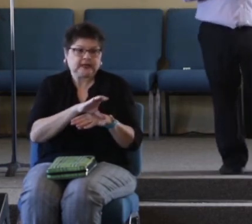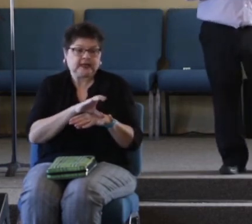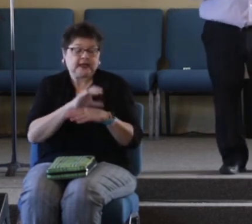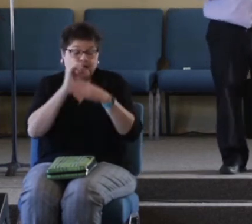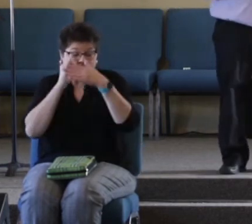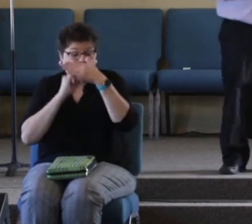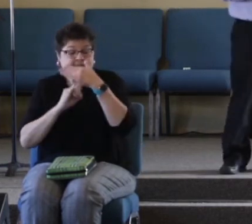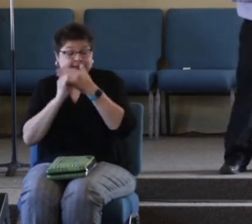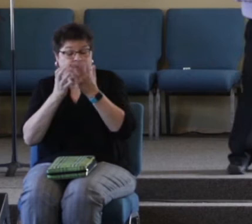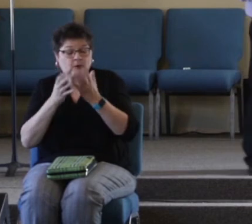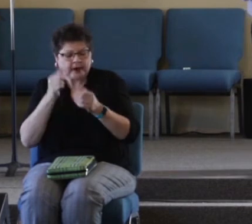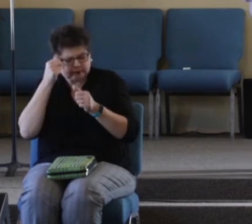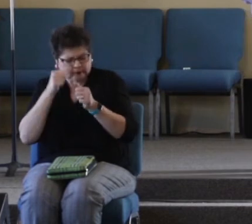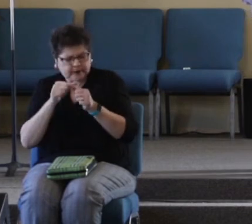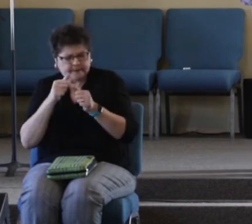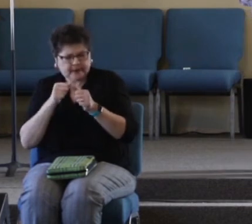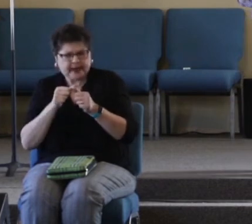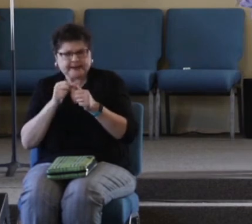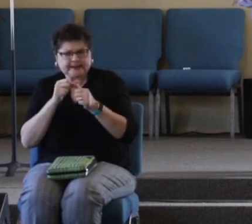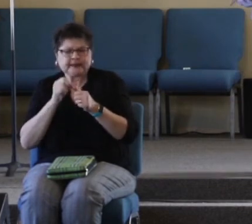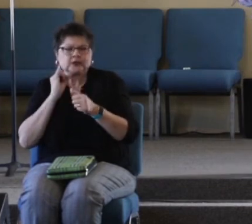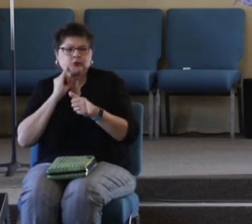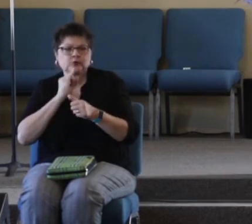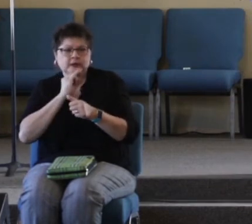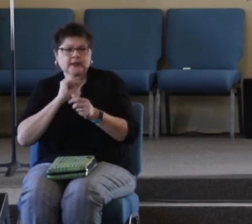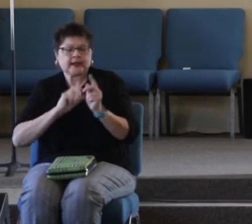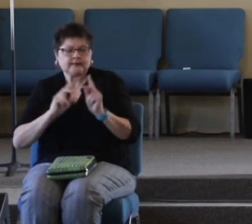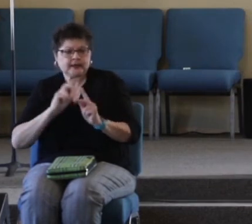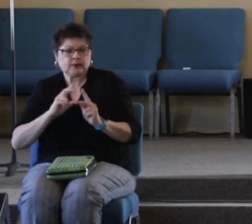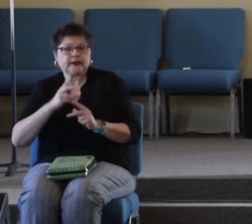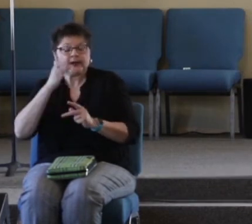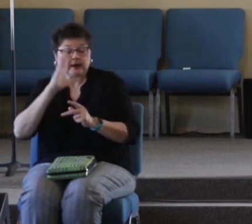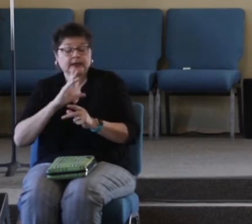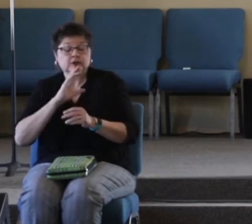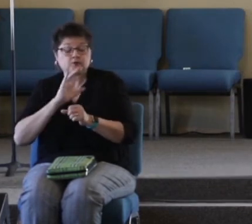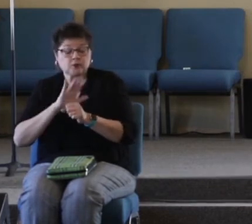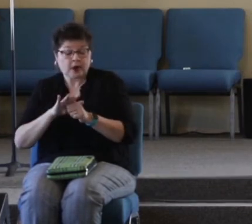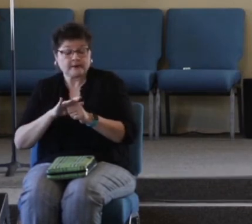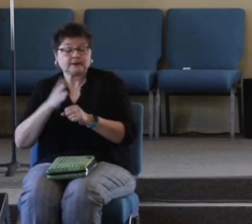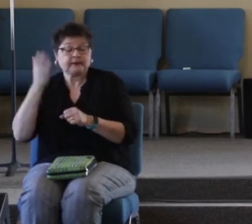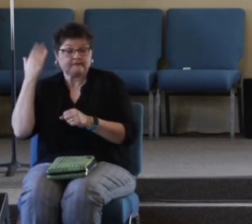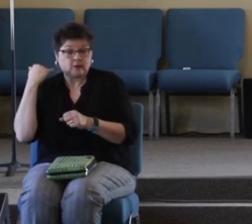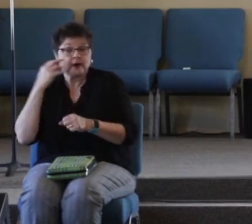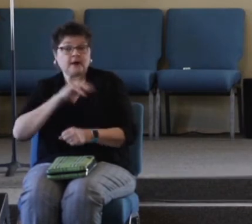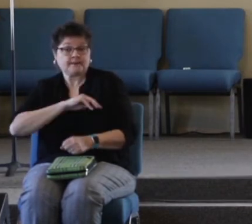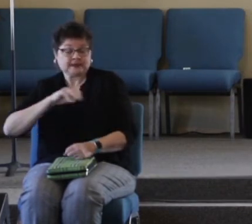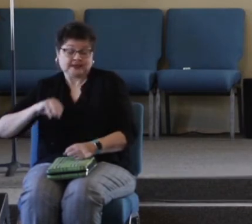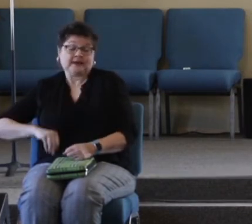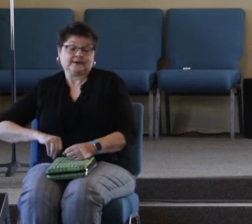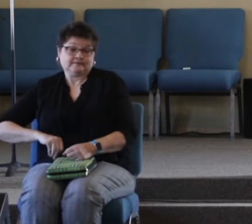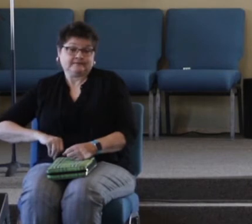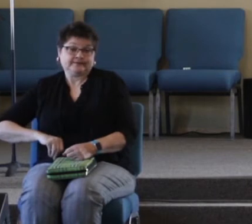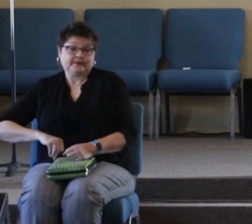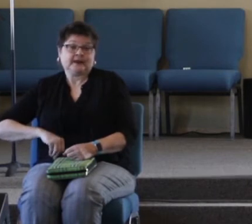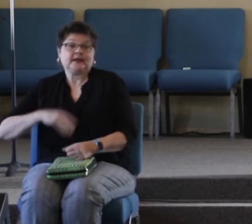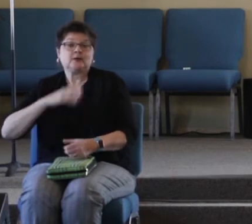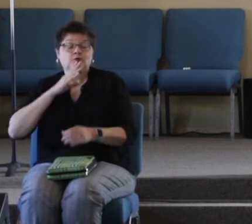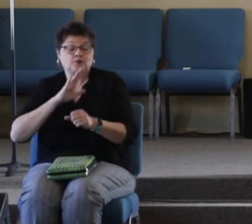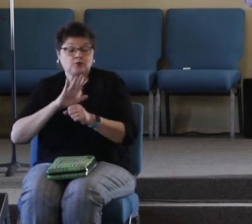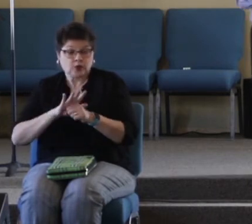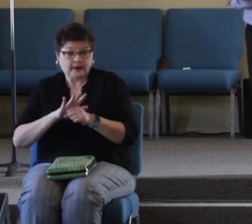Isaiah wanted to remind the Israelites that God had promised a Messiah, that he promised